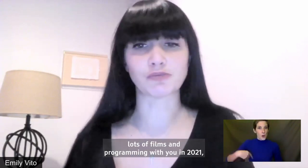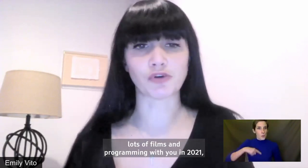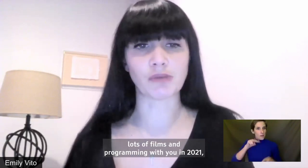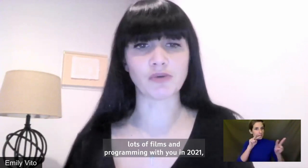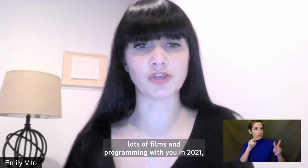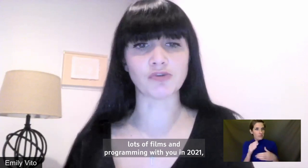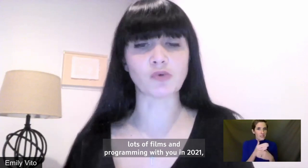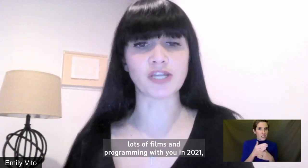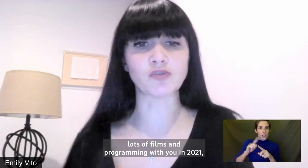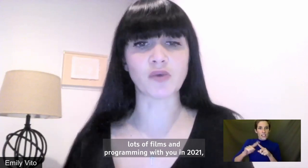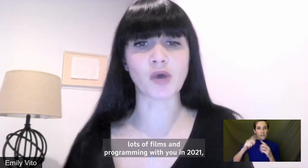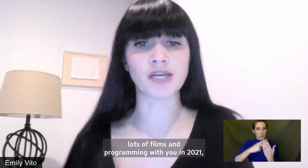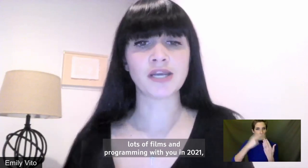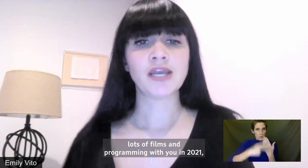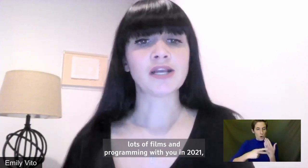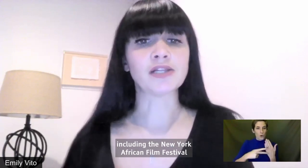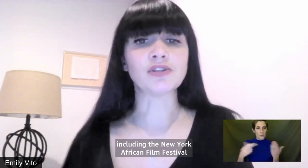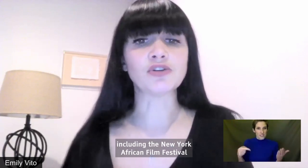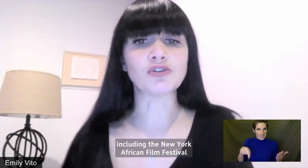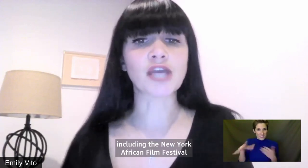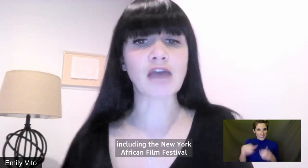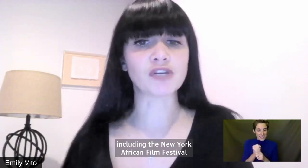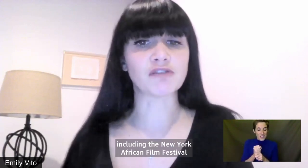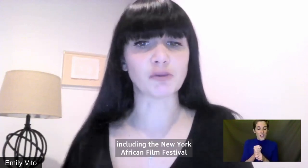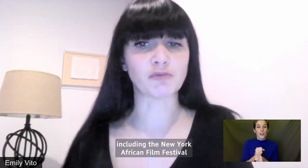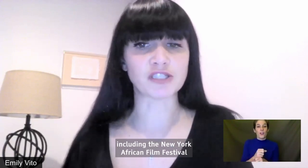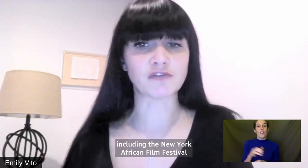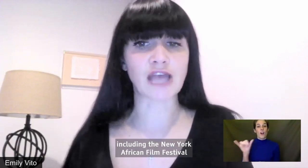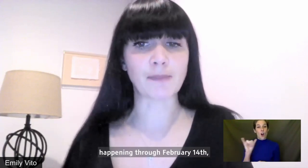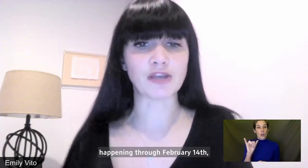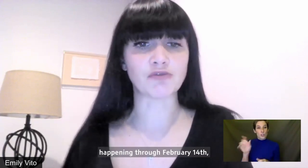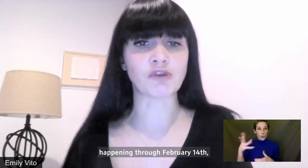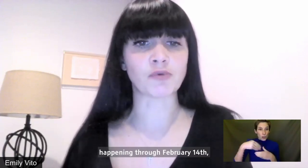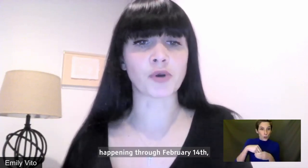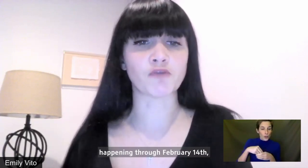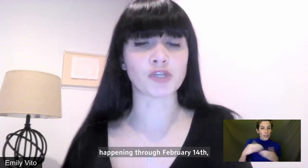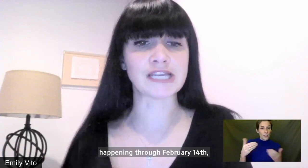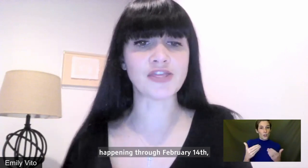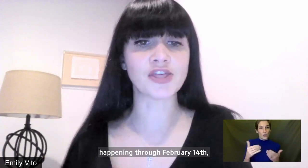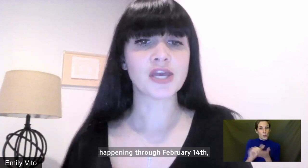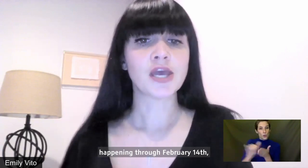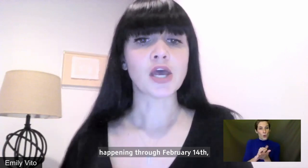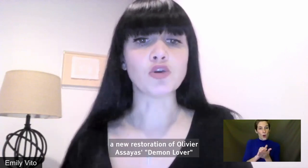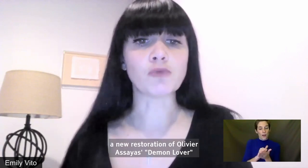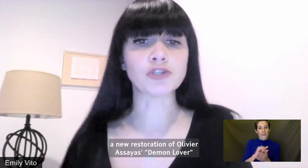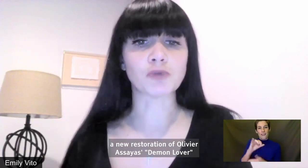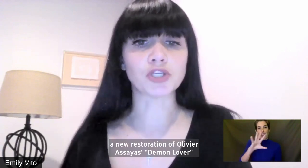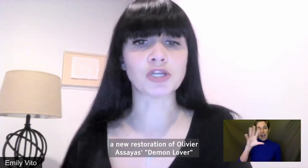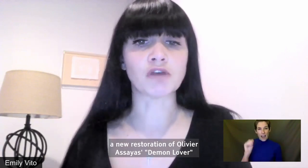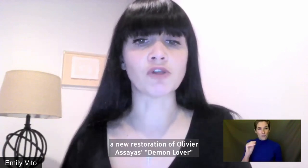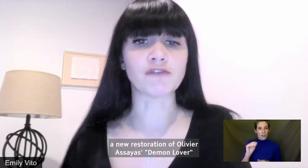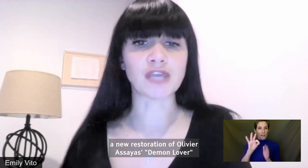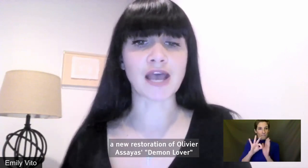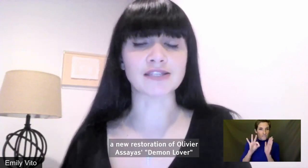of films and programming with you in 2021, including the New York African Film Festival happening through February 14th, a new